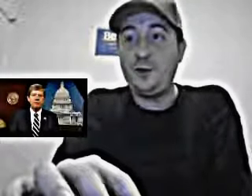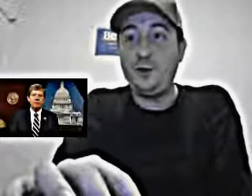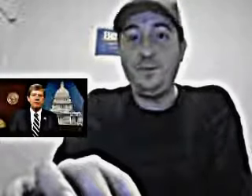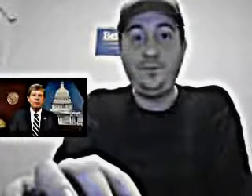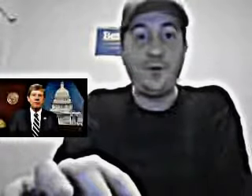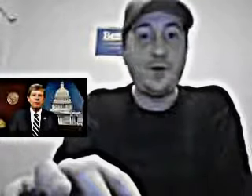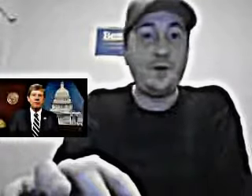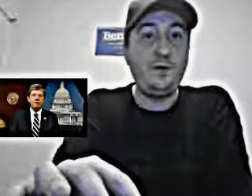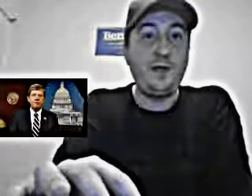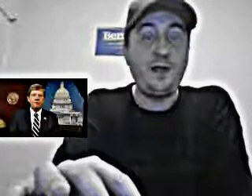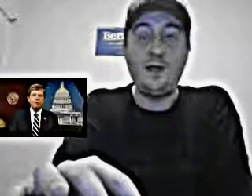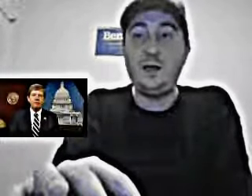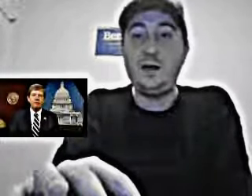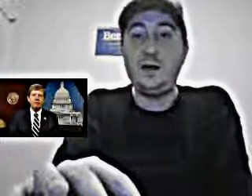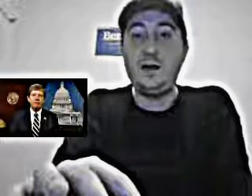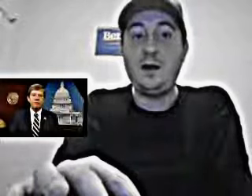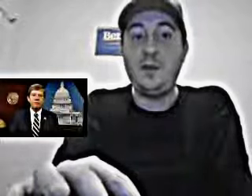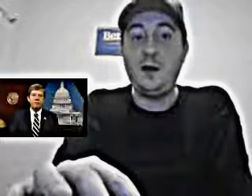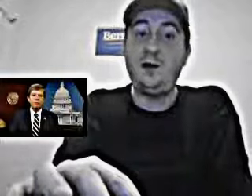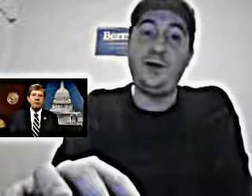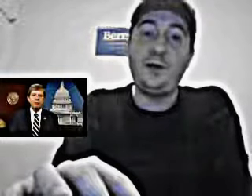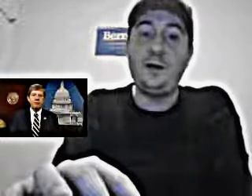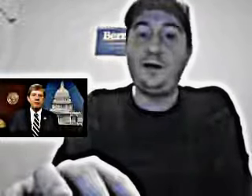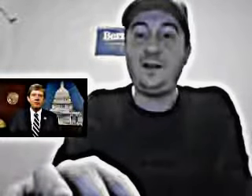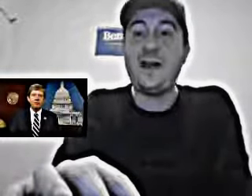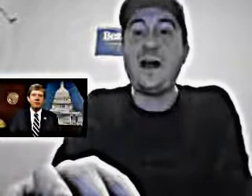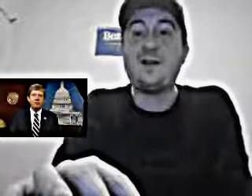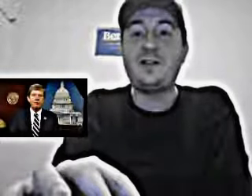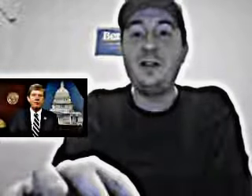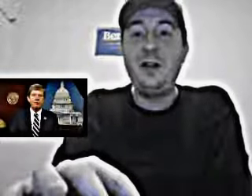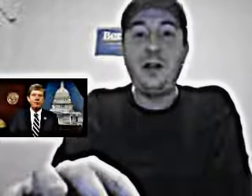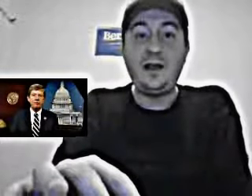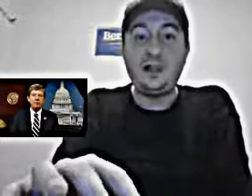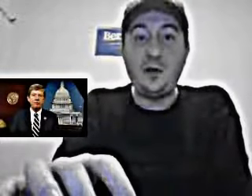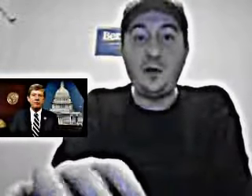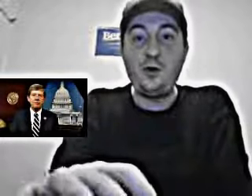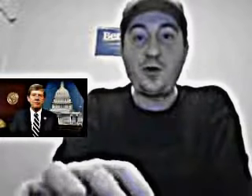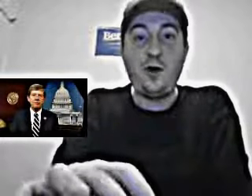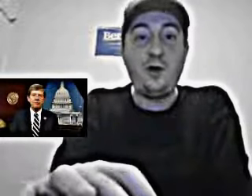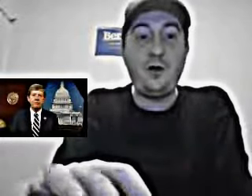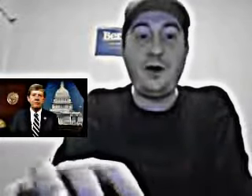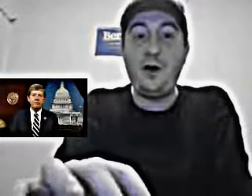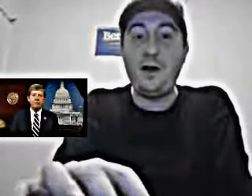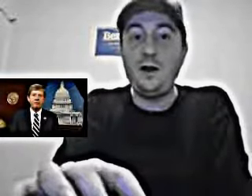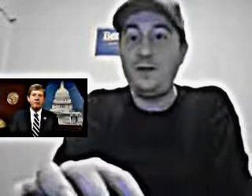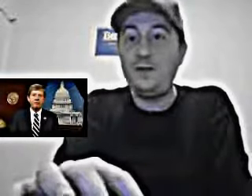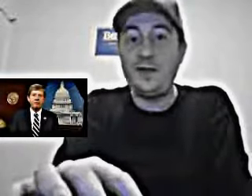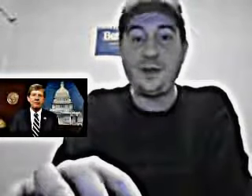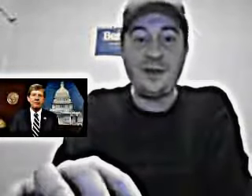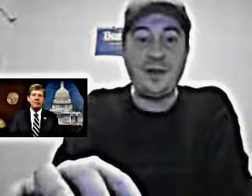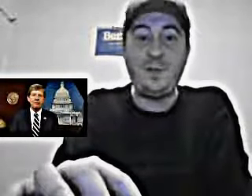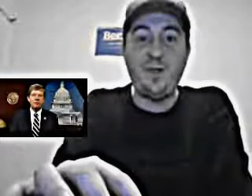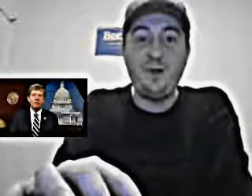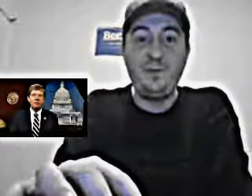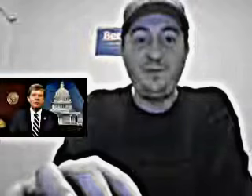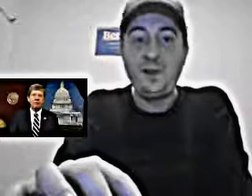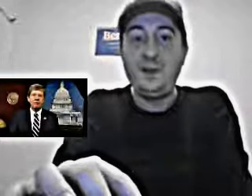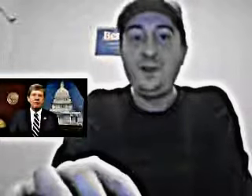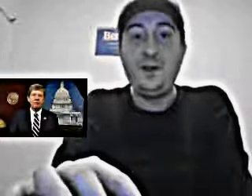you know the uh bill in the house and so who's all on the senate bill you